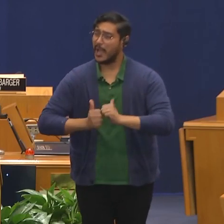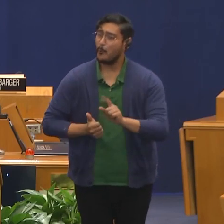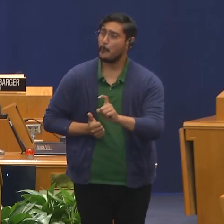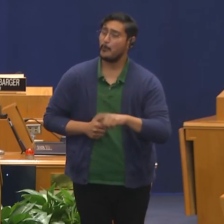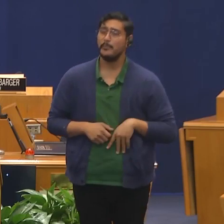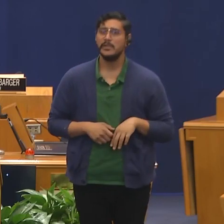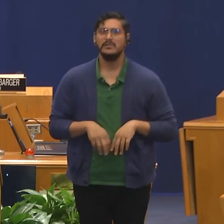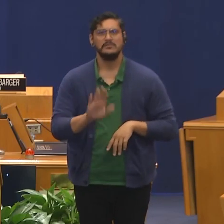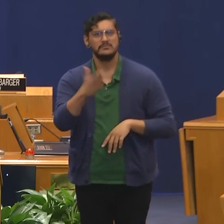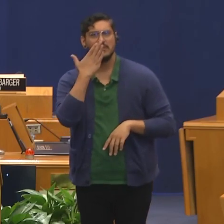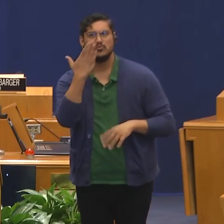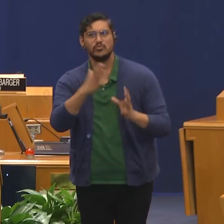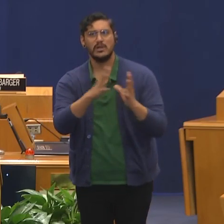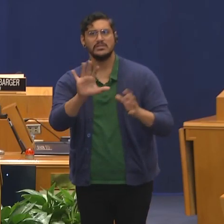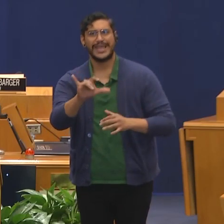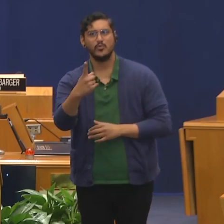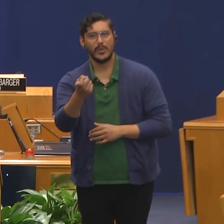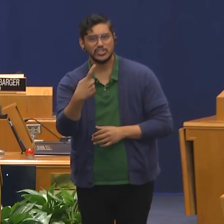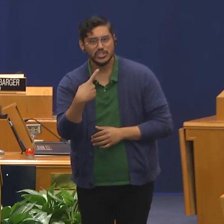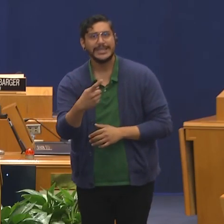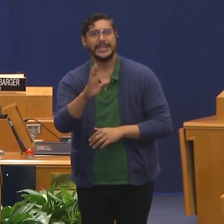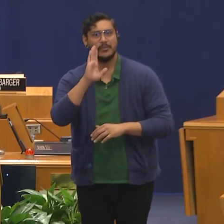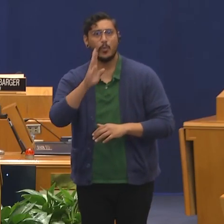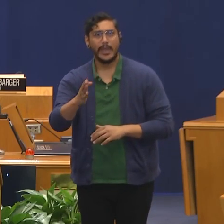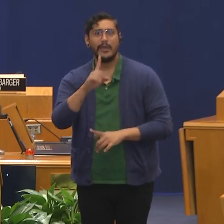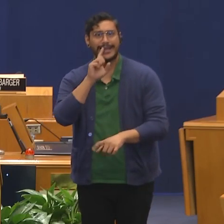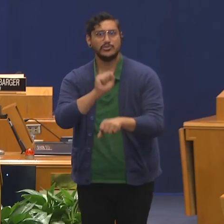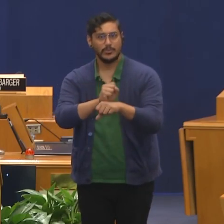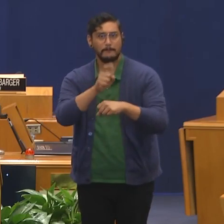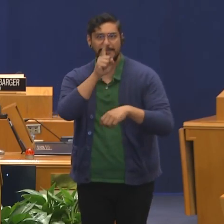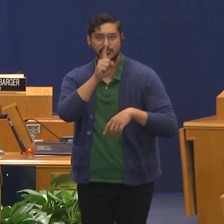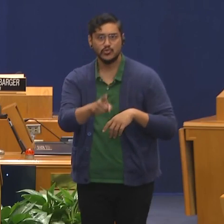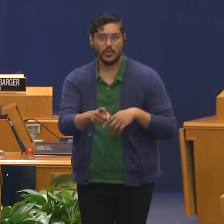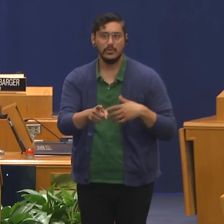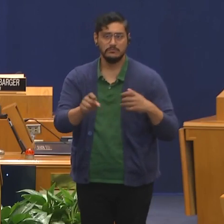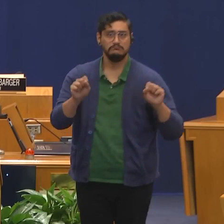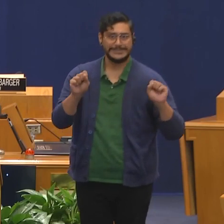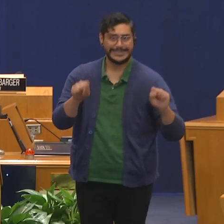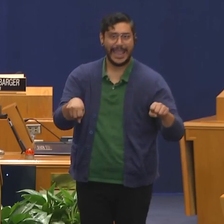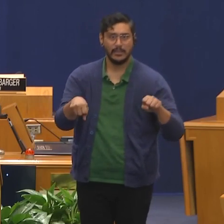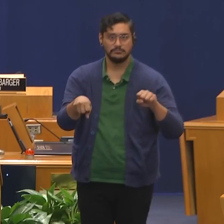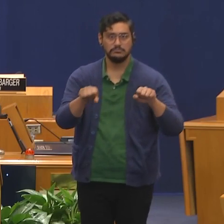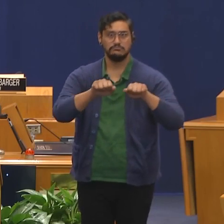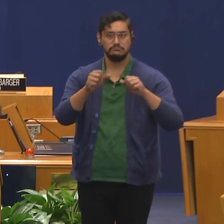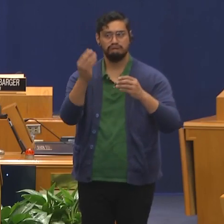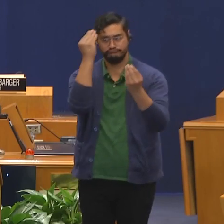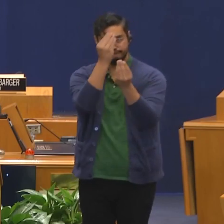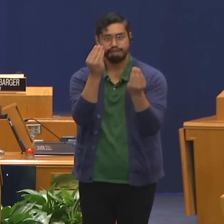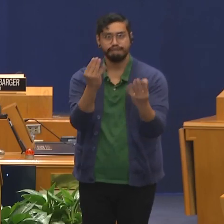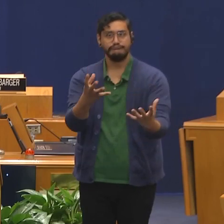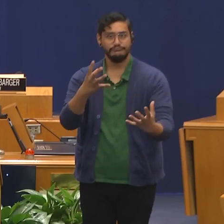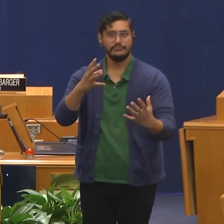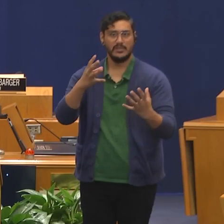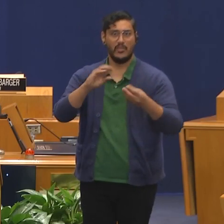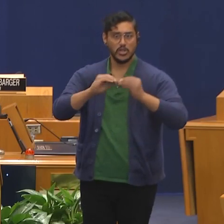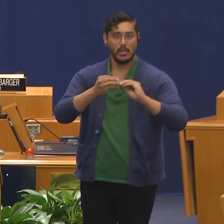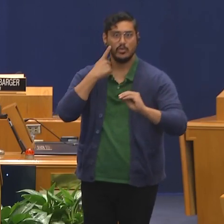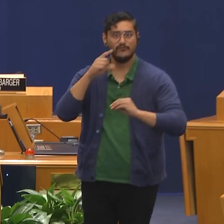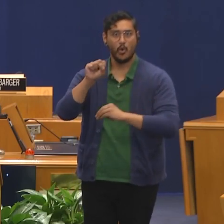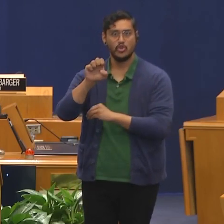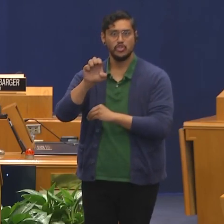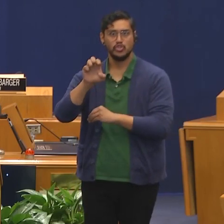that question. And we will actually make sure that we're able to release the results from the serology testing on